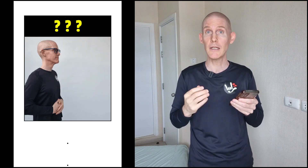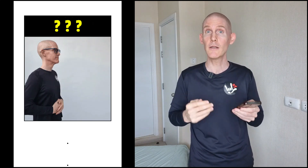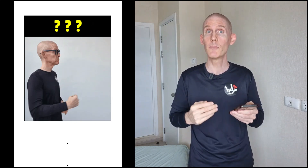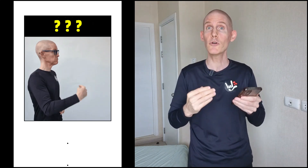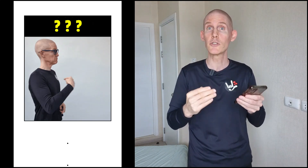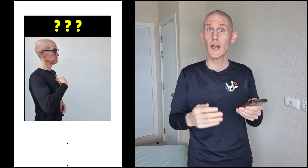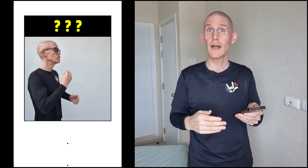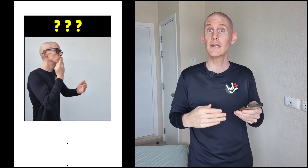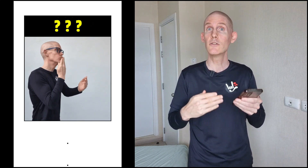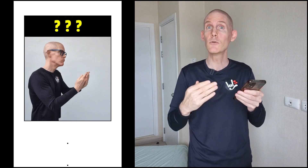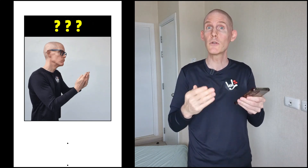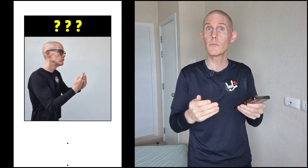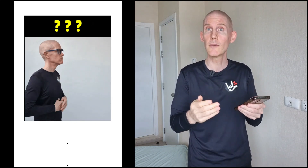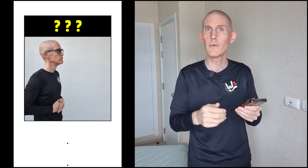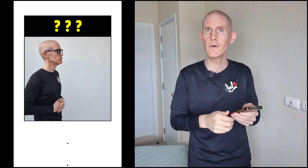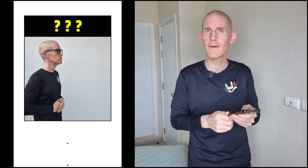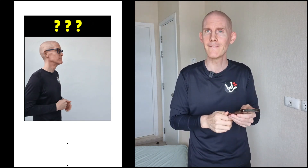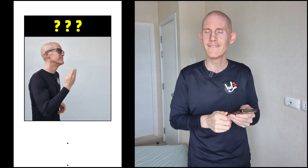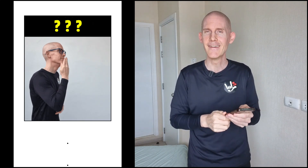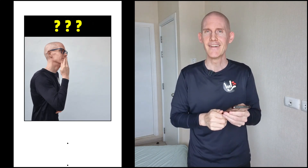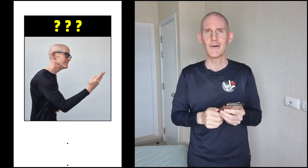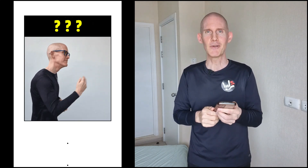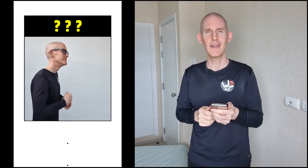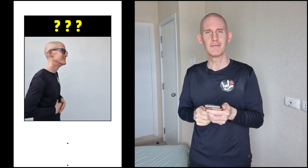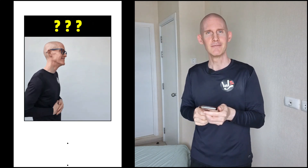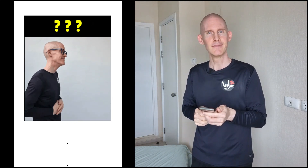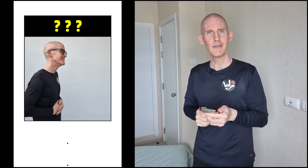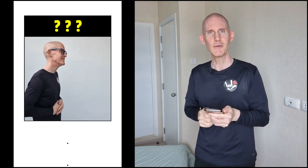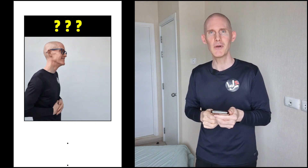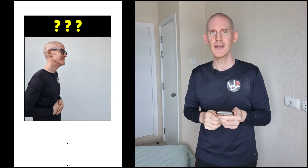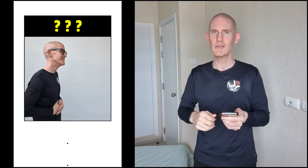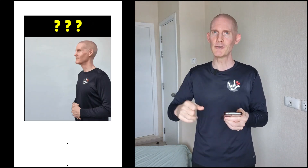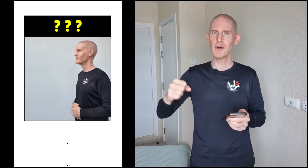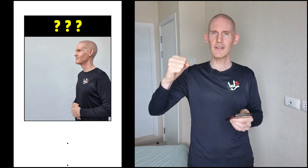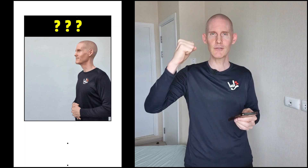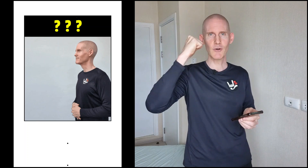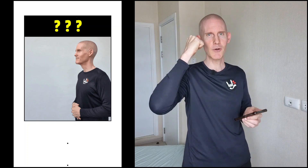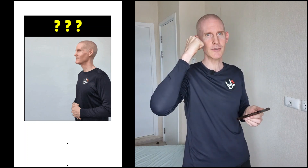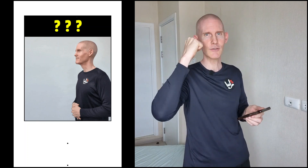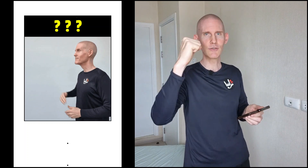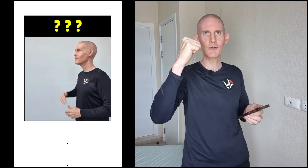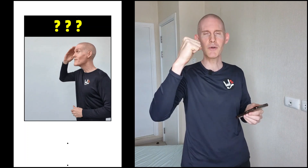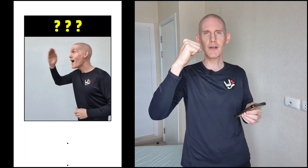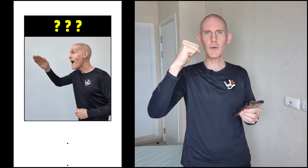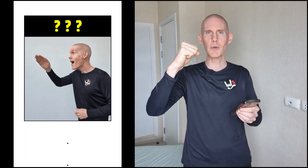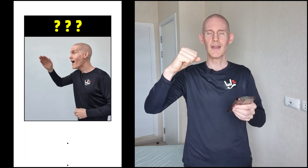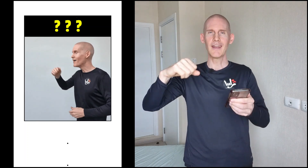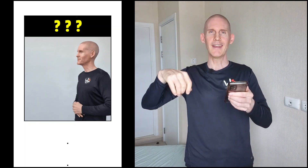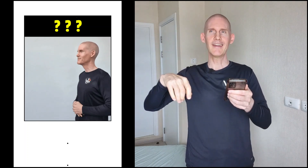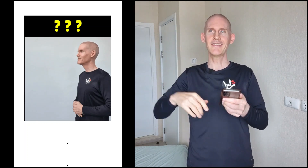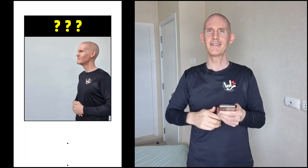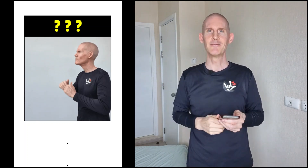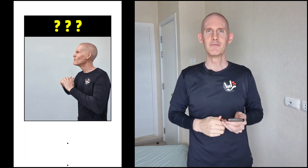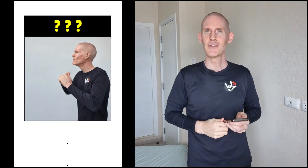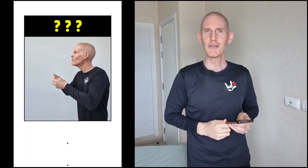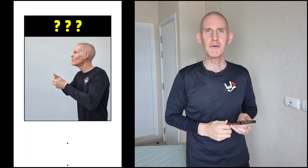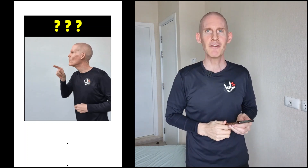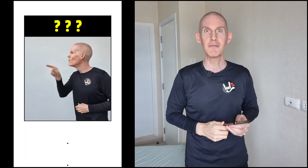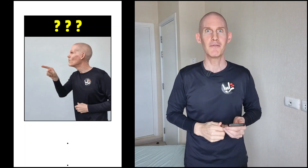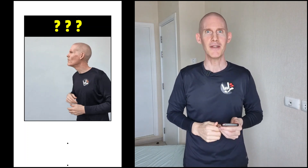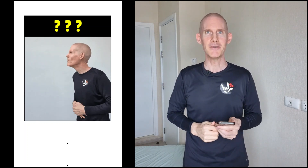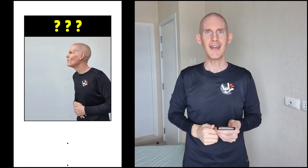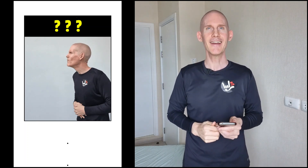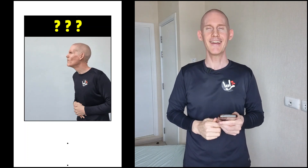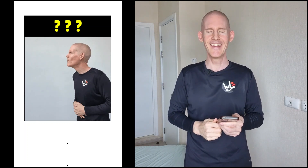good way. I need to push. I need to do a little bit more. Okay. Either way, enjoy this course, soak it up, and